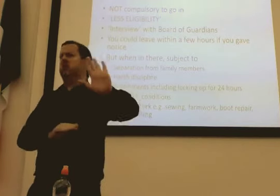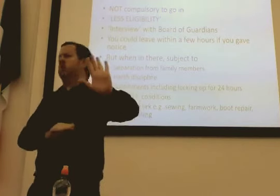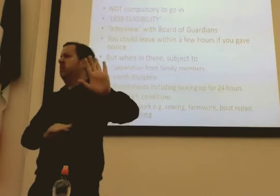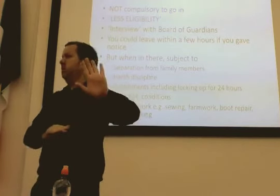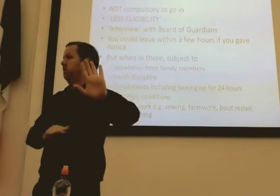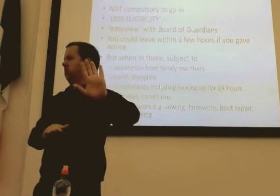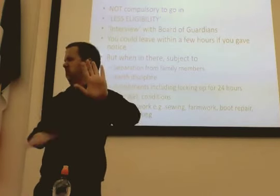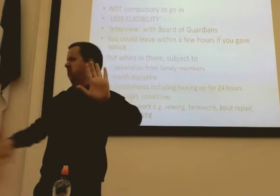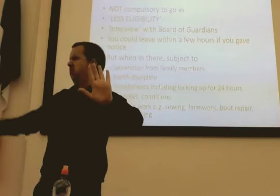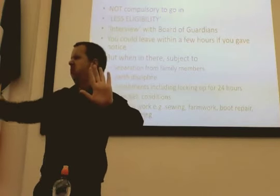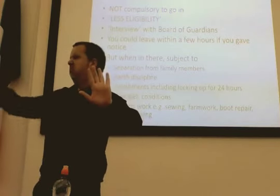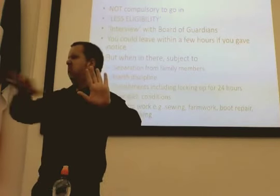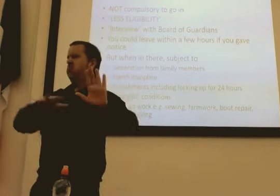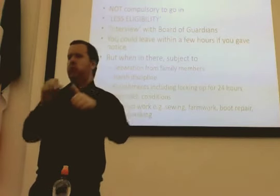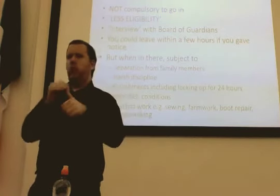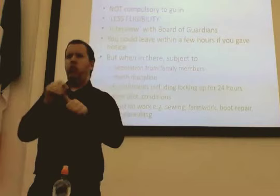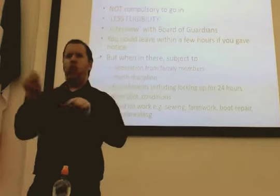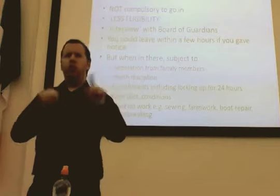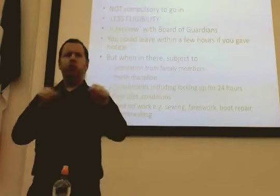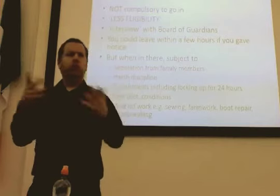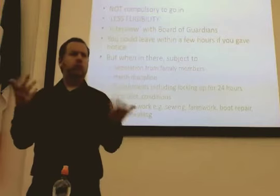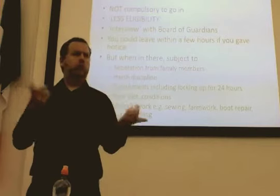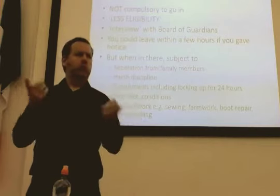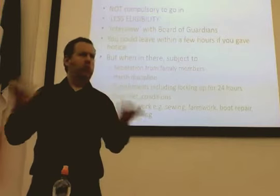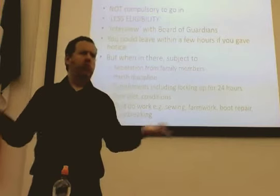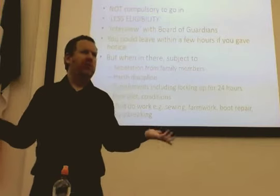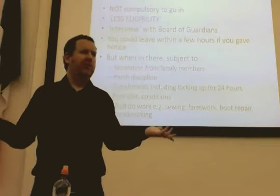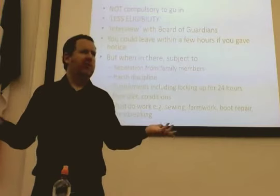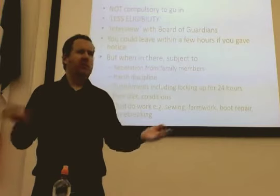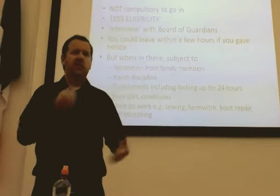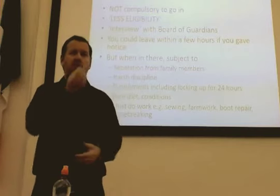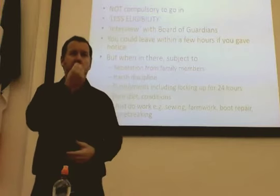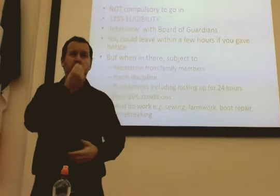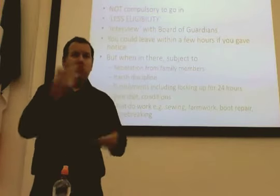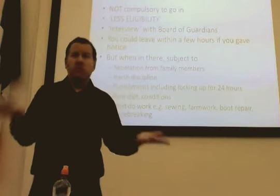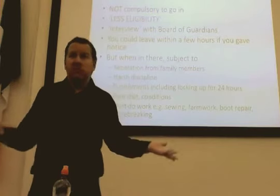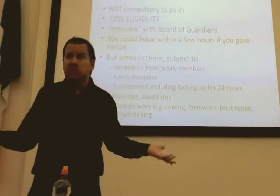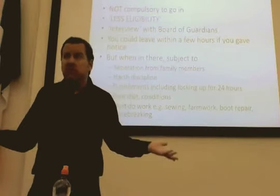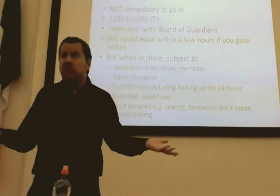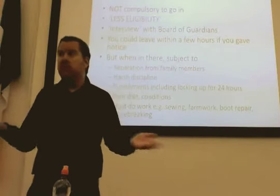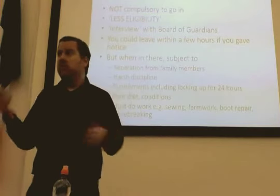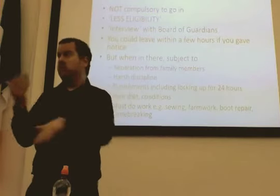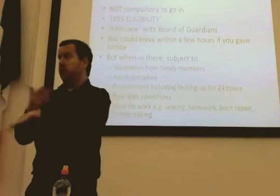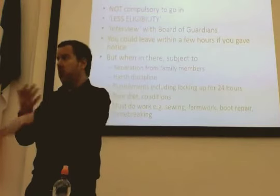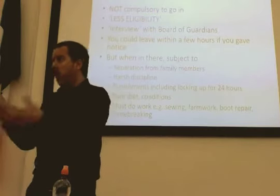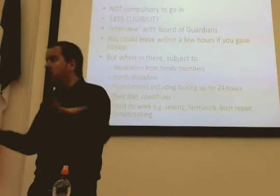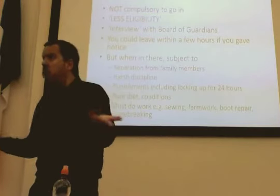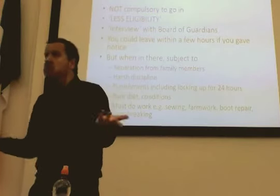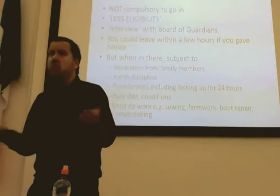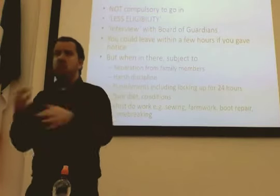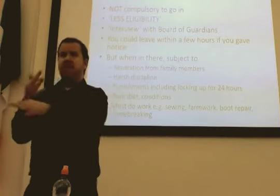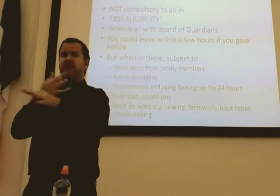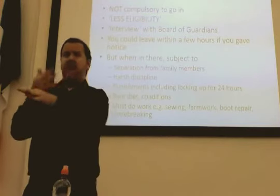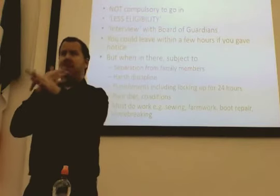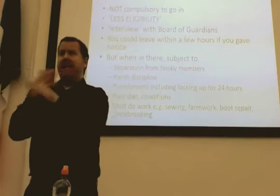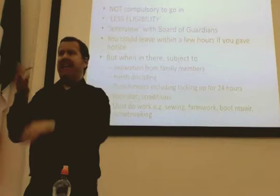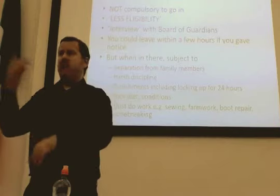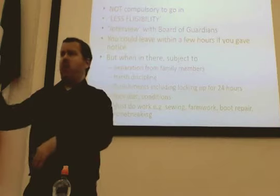time, workhouses were the last resort for people because there were no other options. They couldn't get a job,